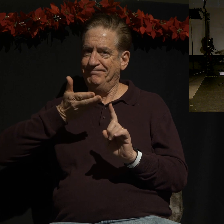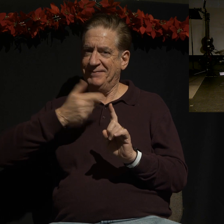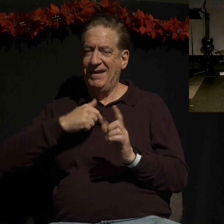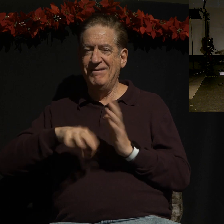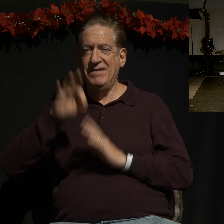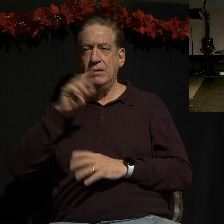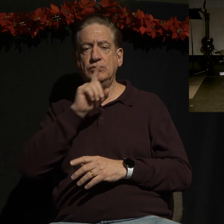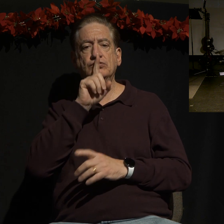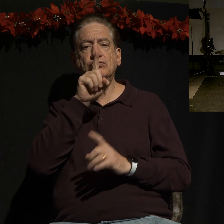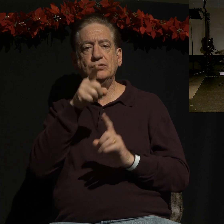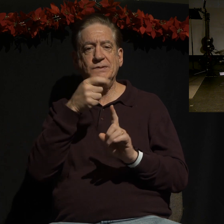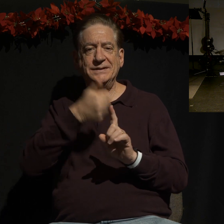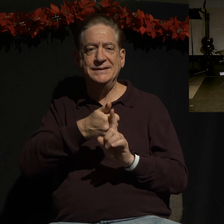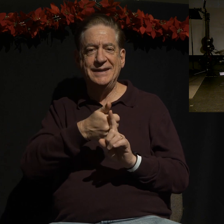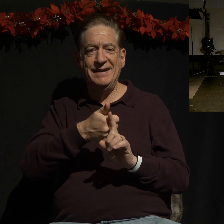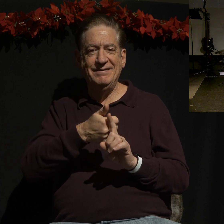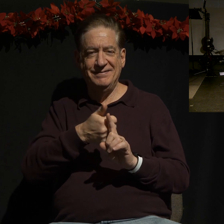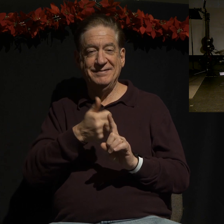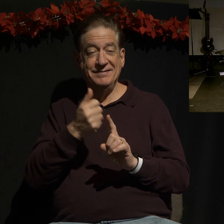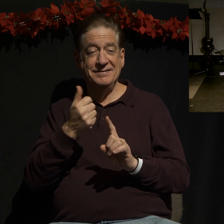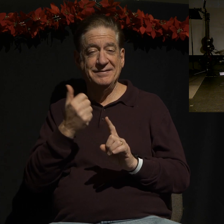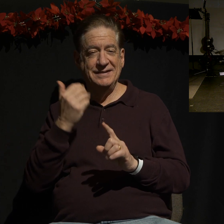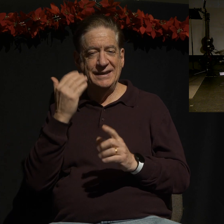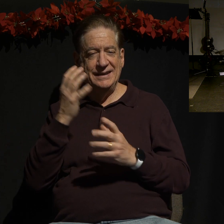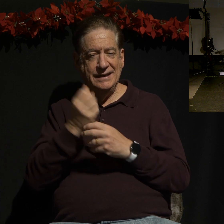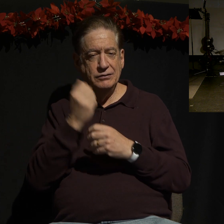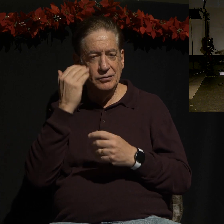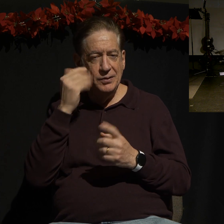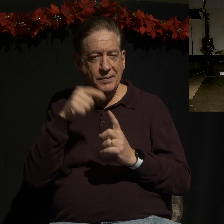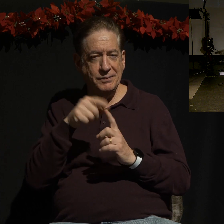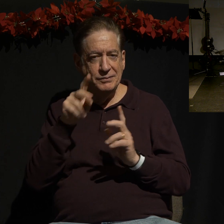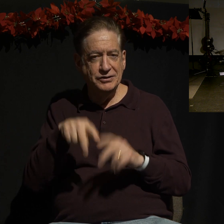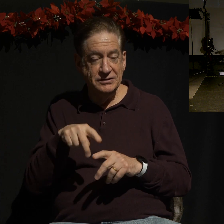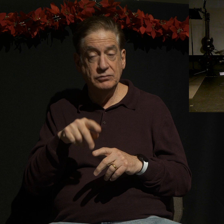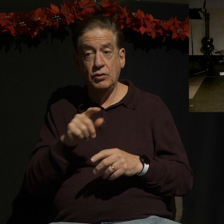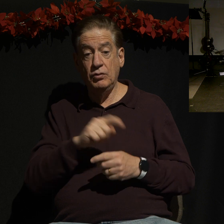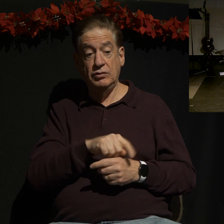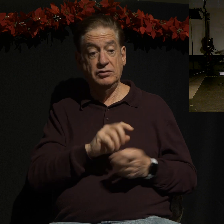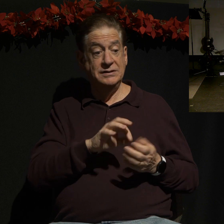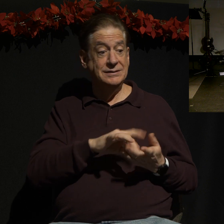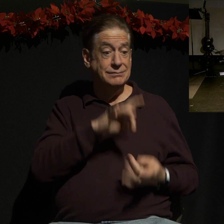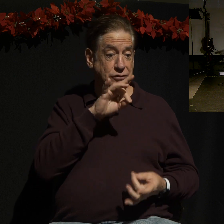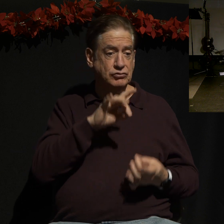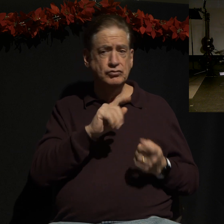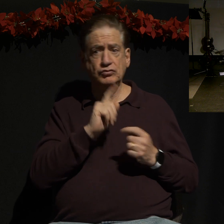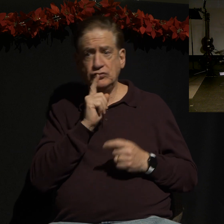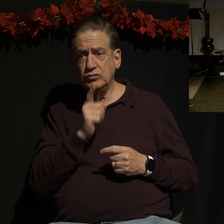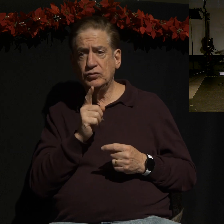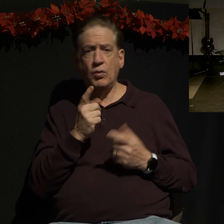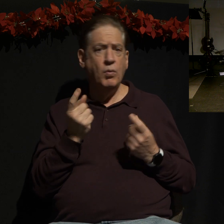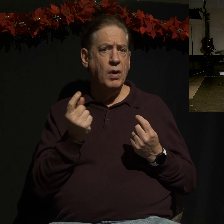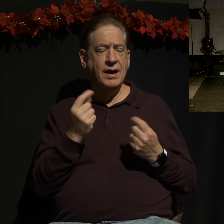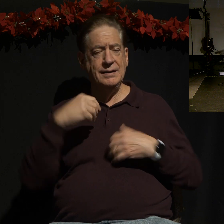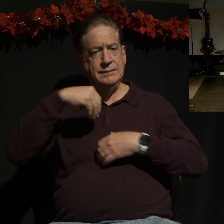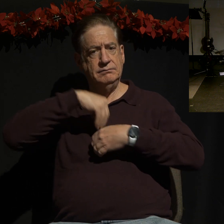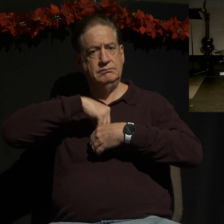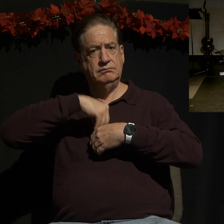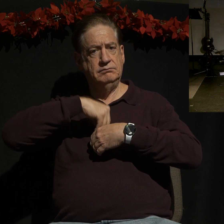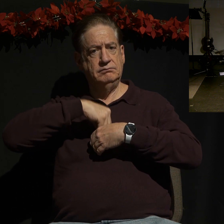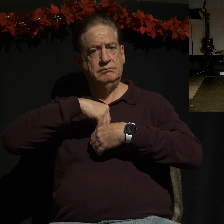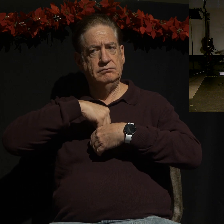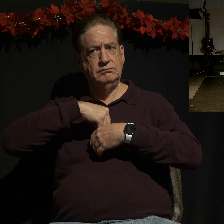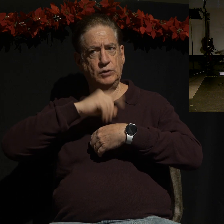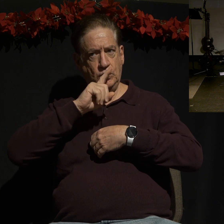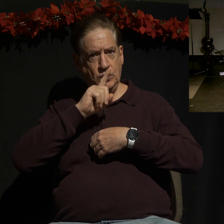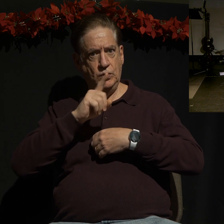true self is. So this word that they translate as spiritual, and they translate it as spiritual because it's my innermost being.